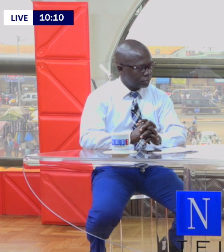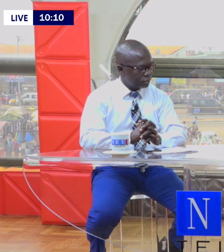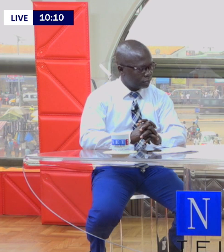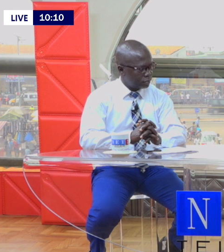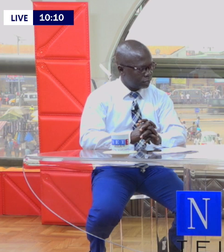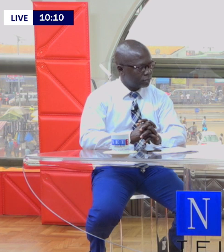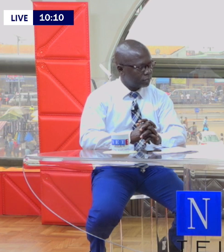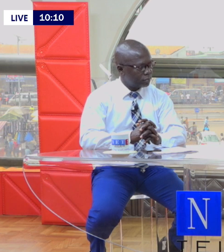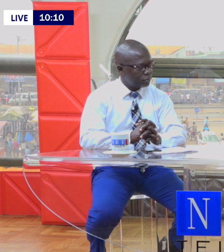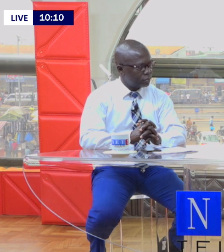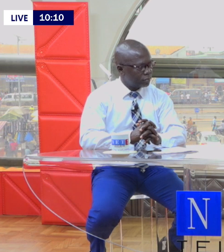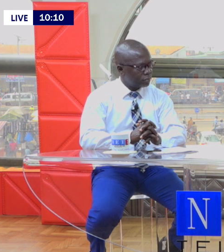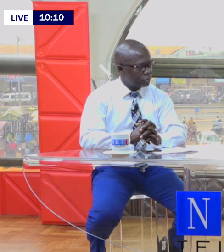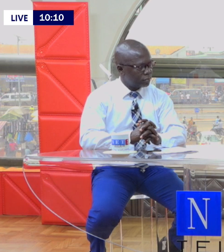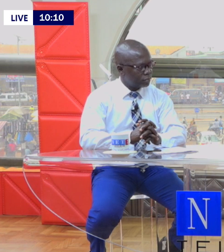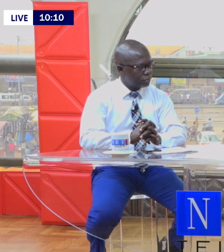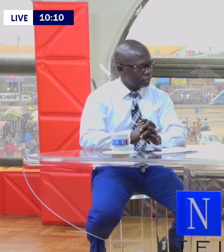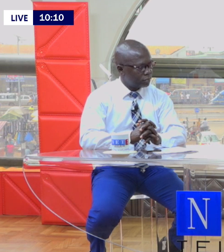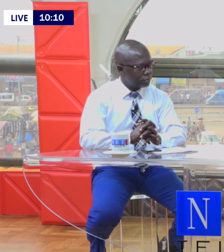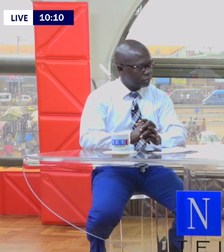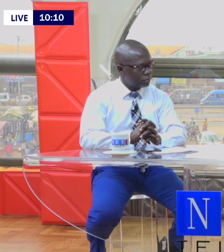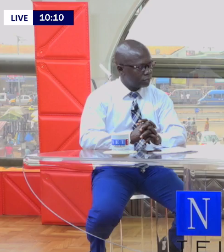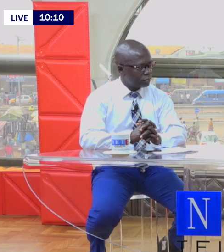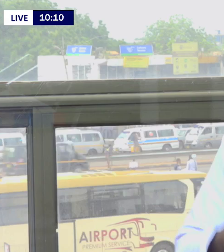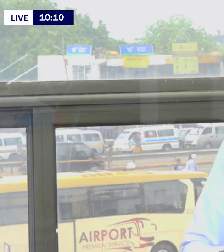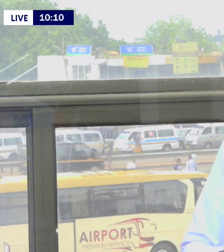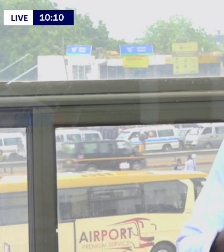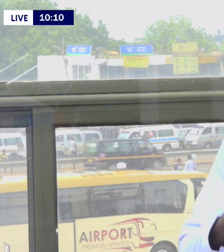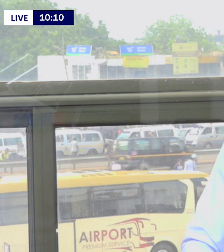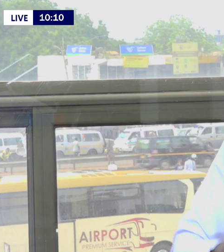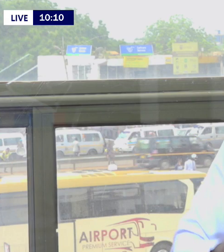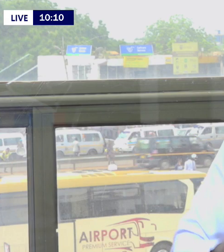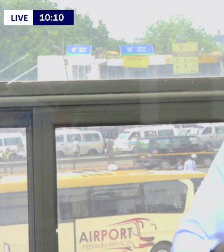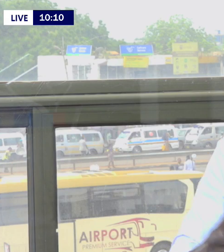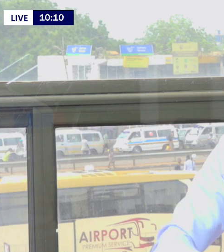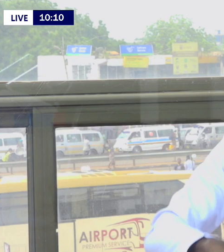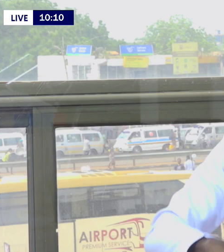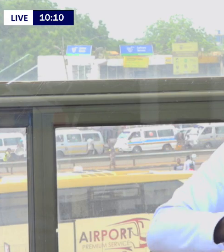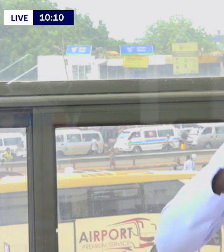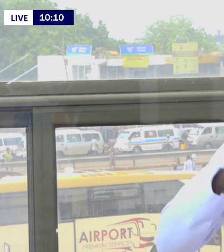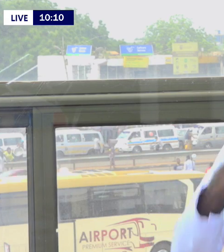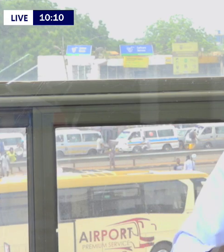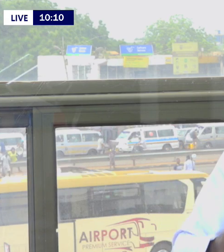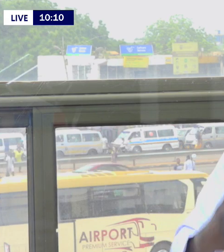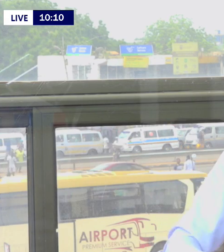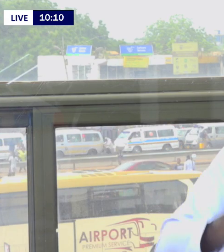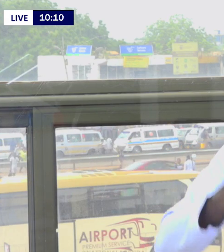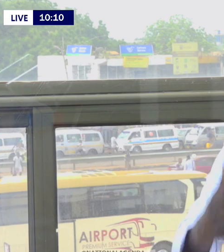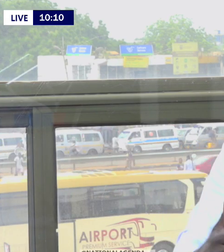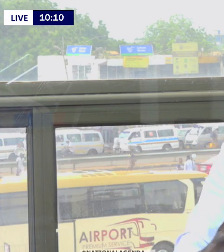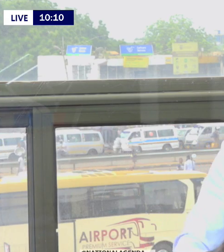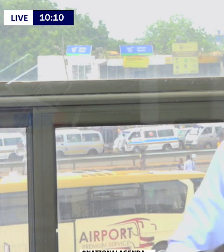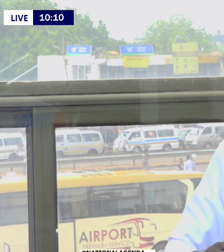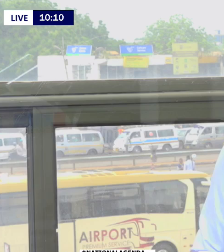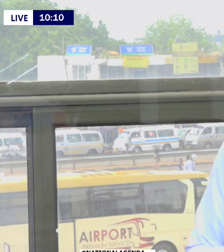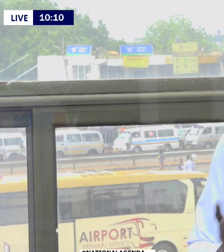ana say wu ji di say abato no say de tie biara ese say ye kokoto dia na ese say enhyehya ese say ye di gu